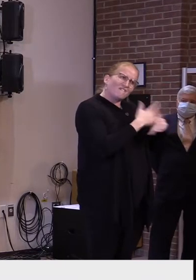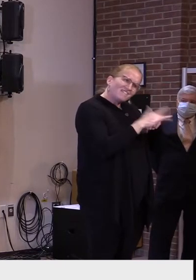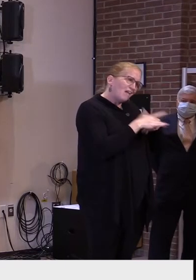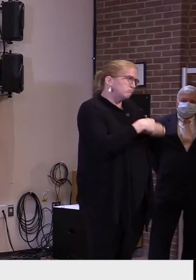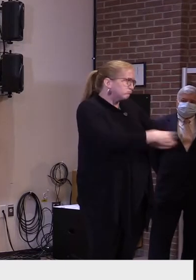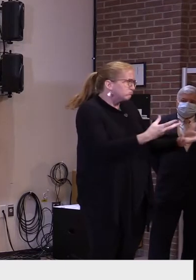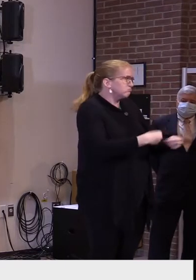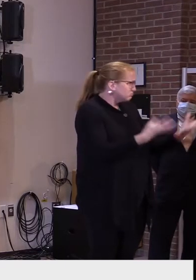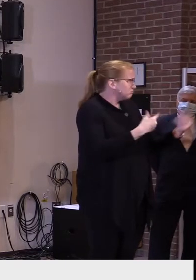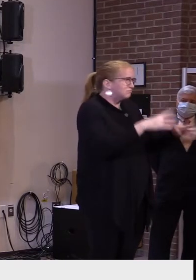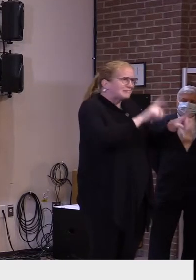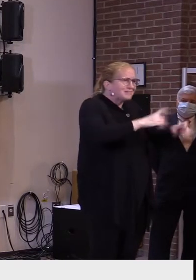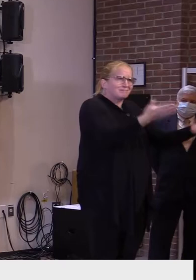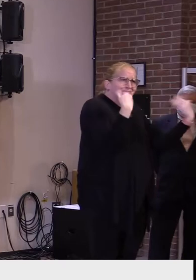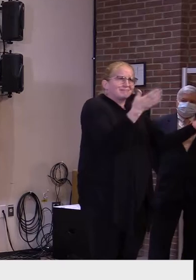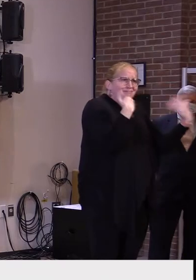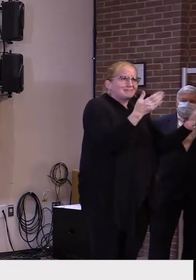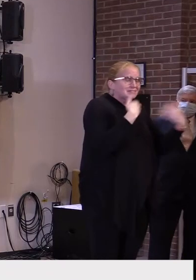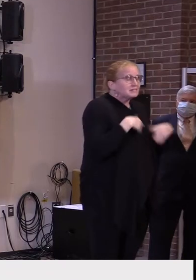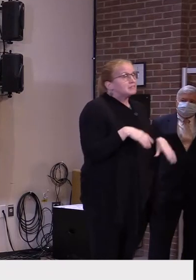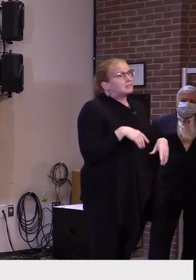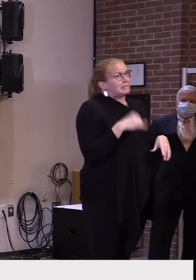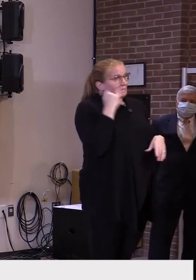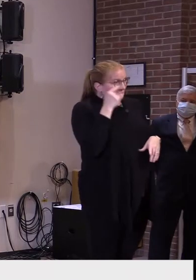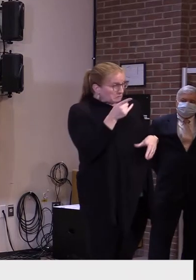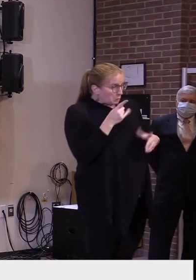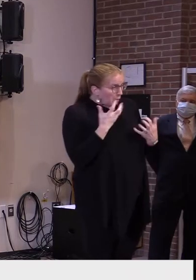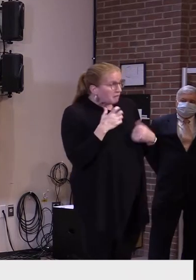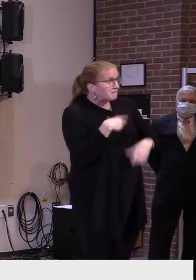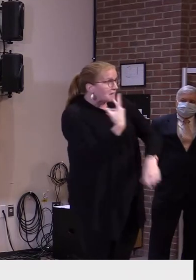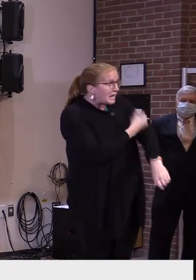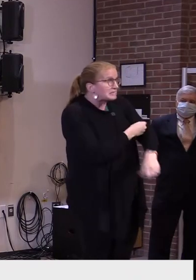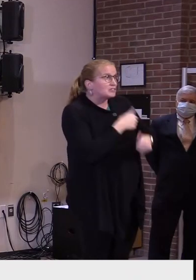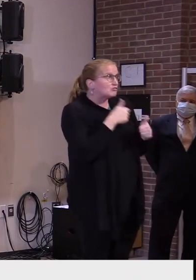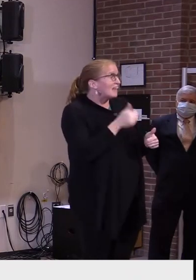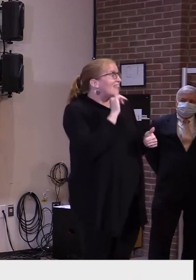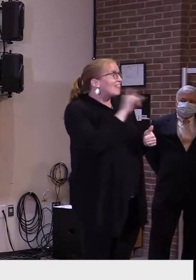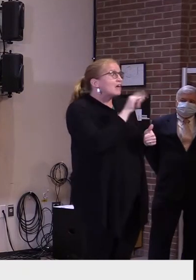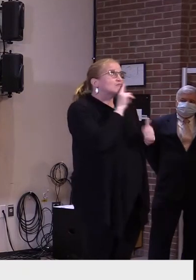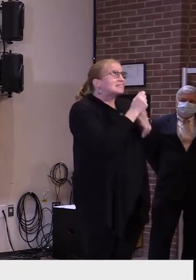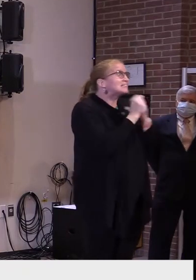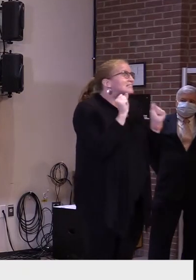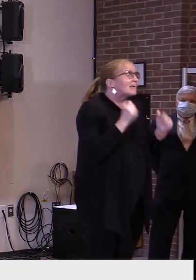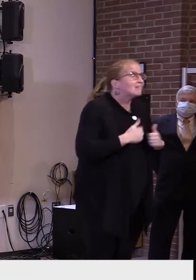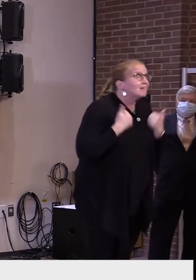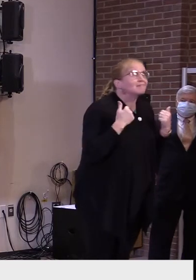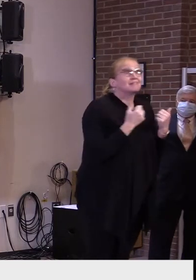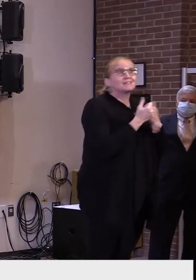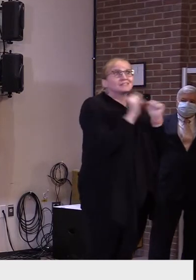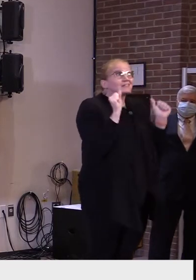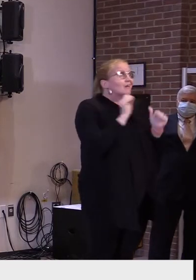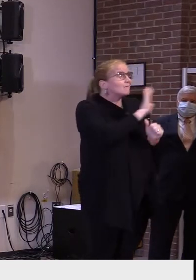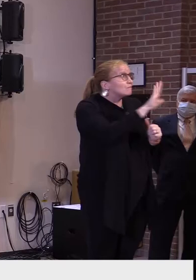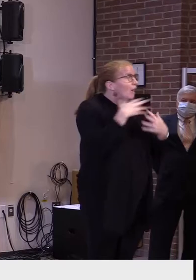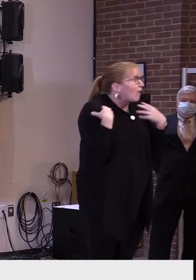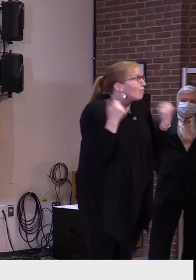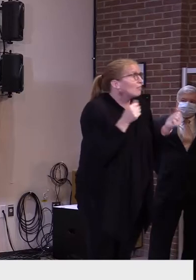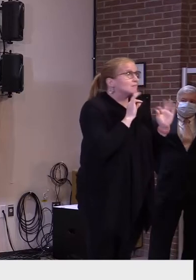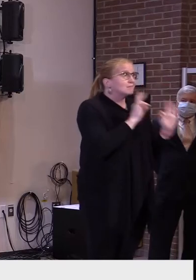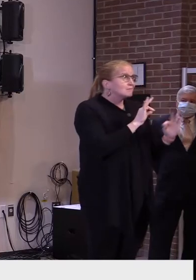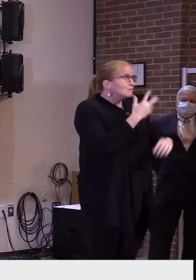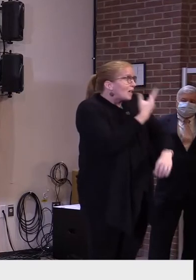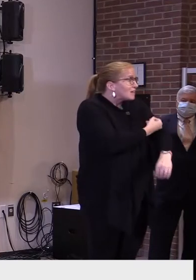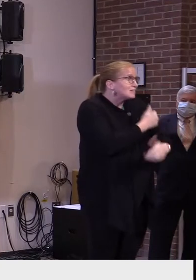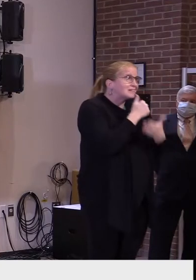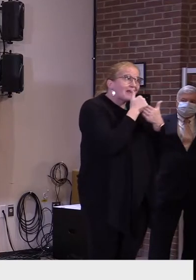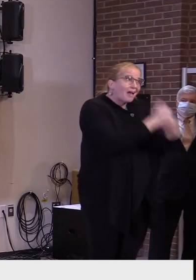vaccinate appropriately, and I think it's preserved life. It's preserved the health of Vermonters. But at the same time, we